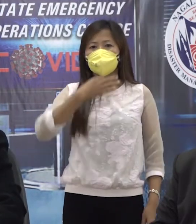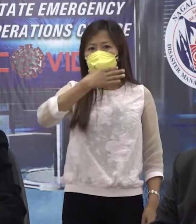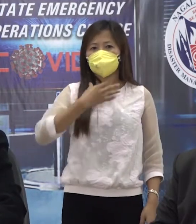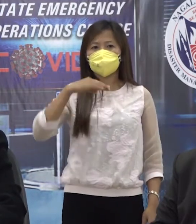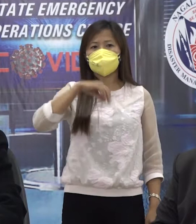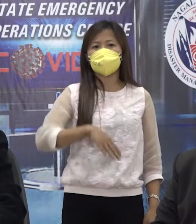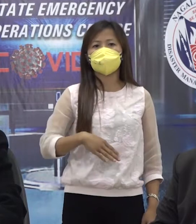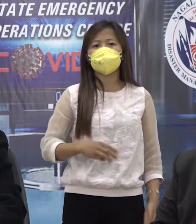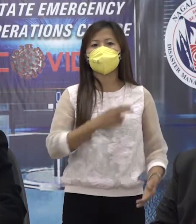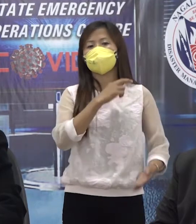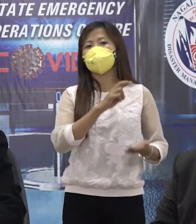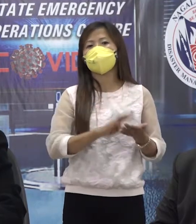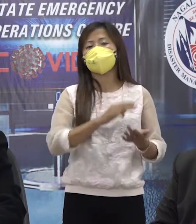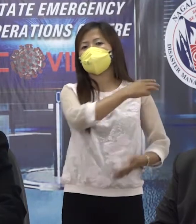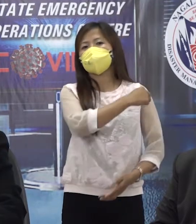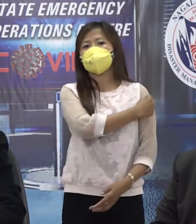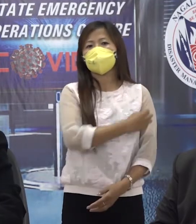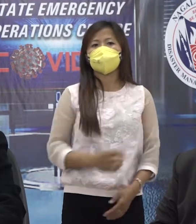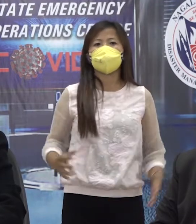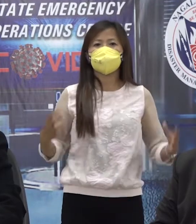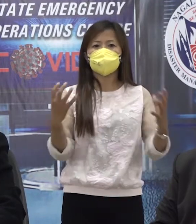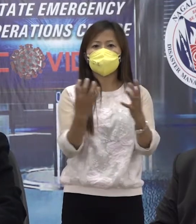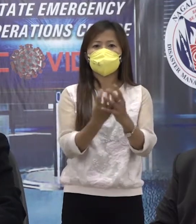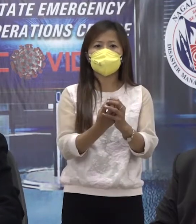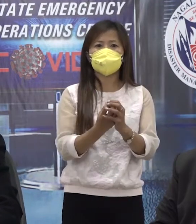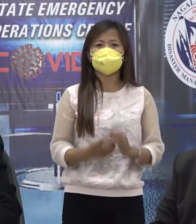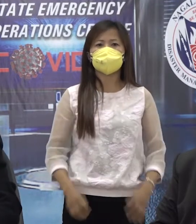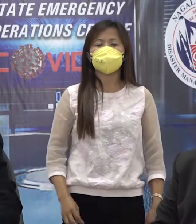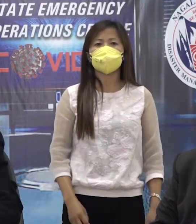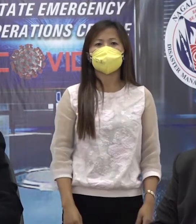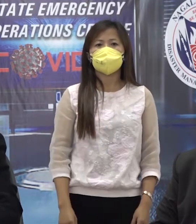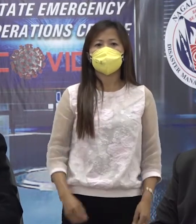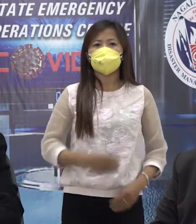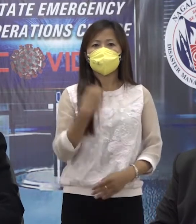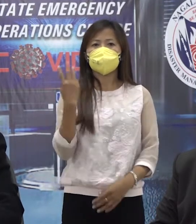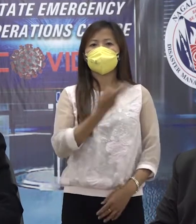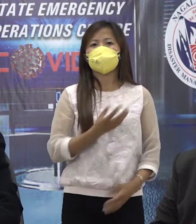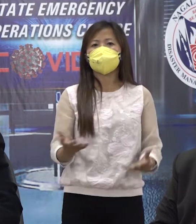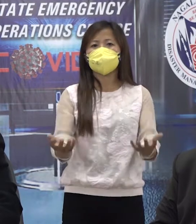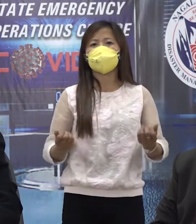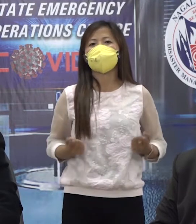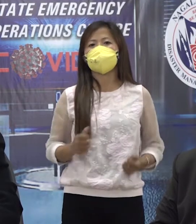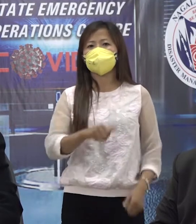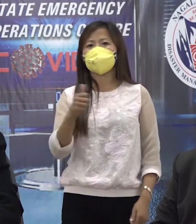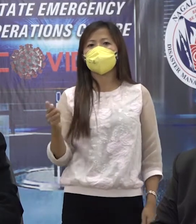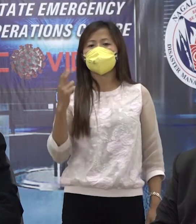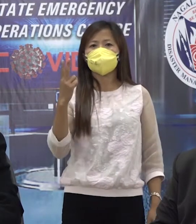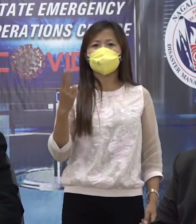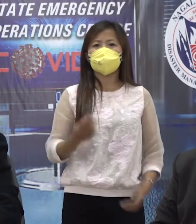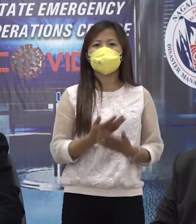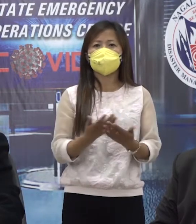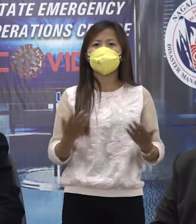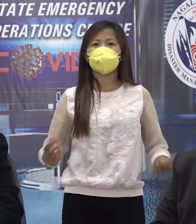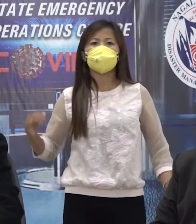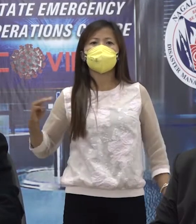essential medical equipments and accessories and medicines. We also have received another two